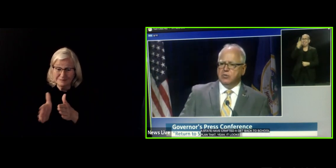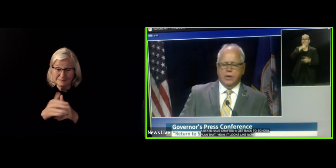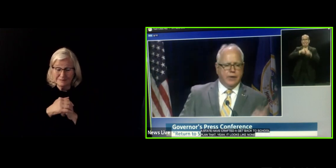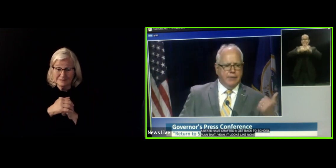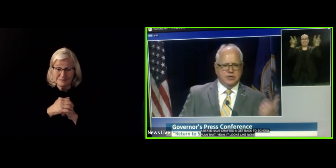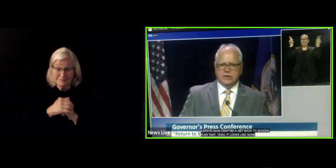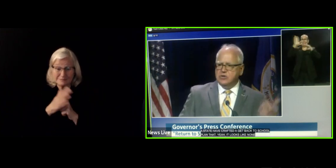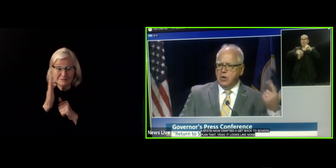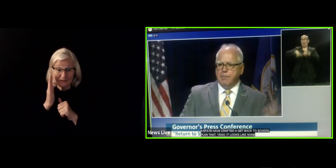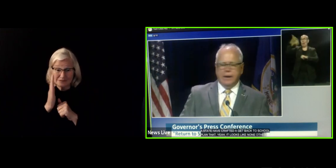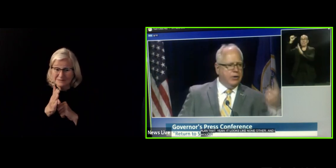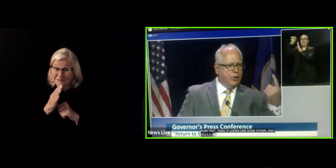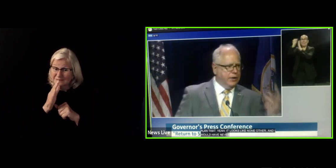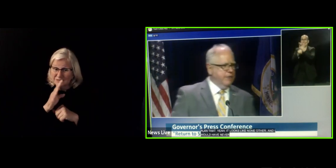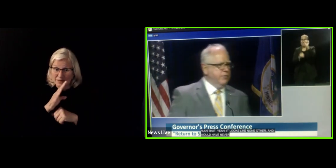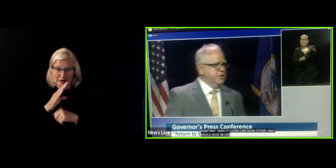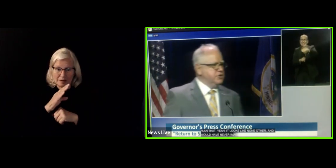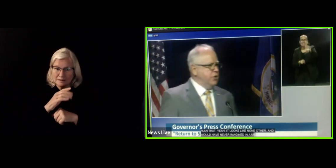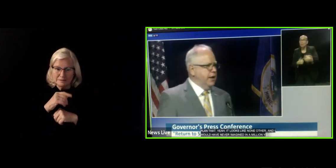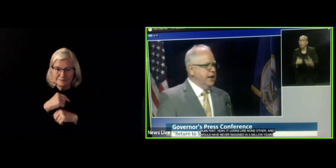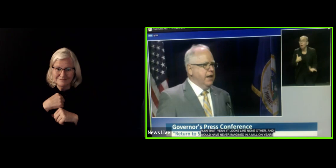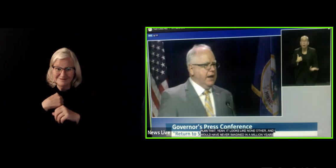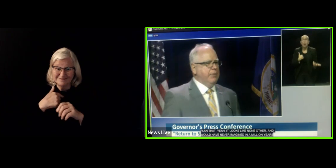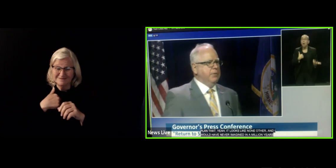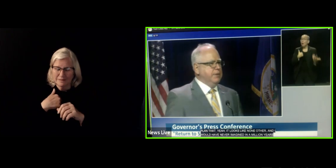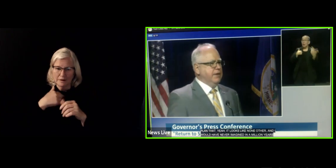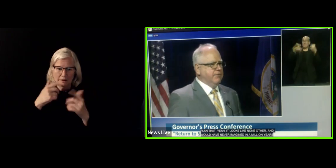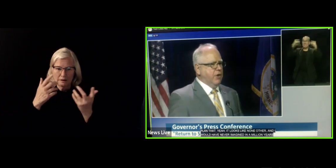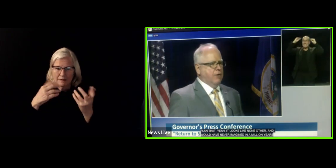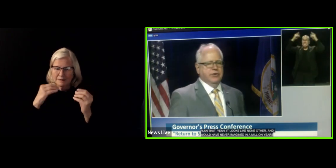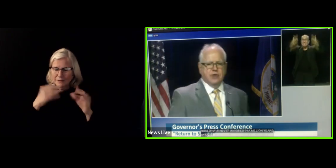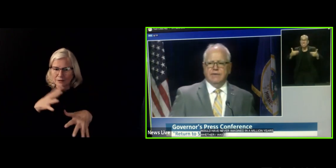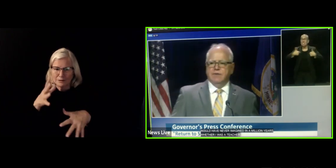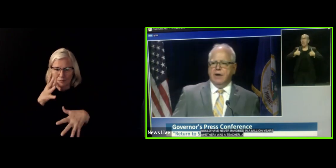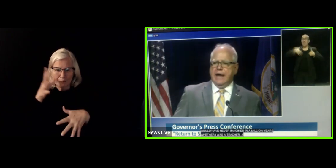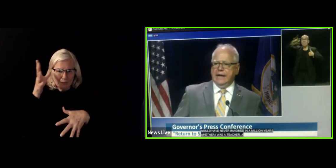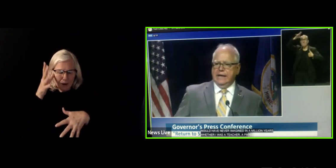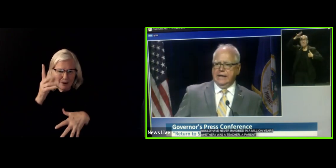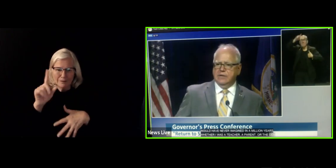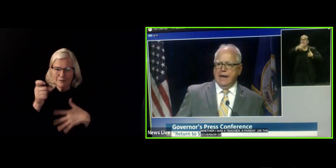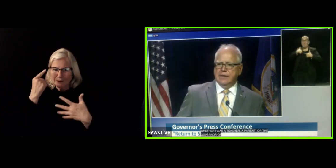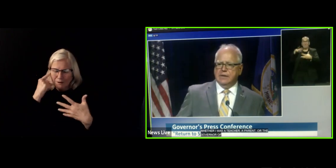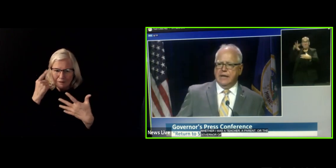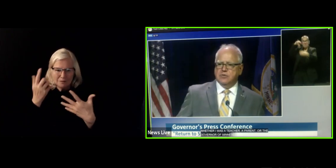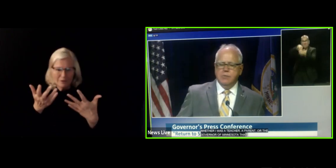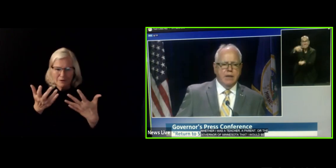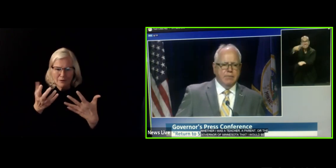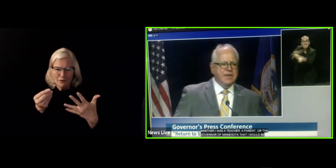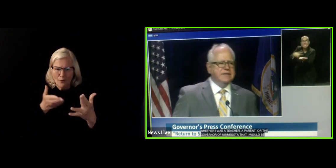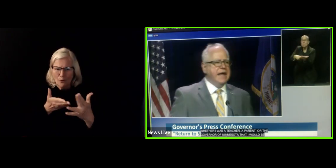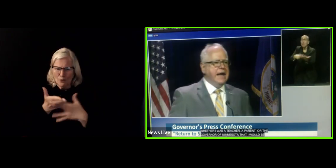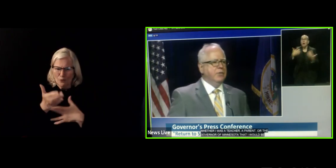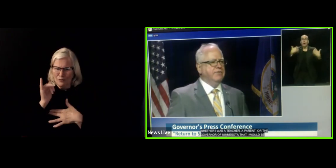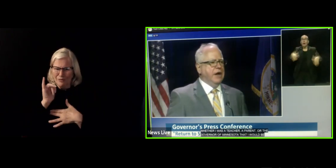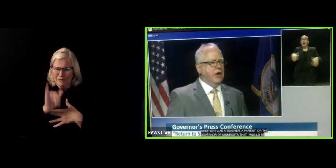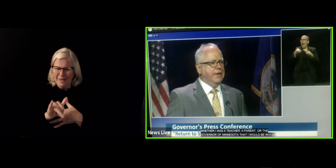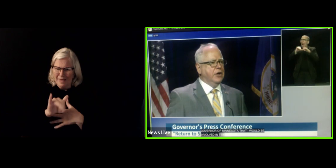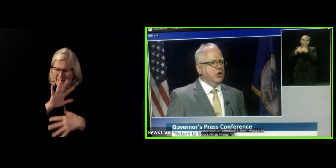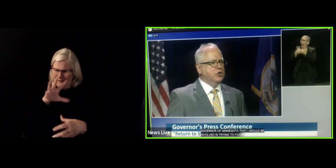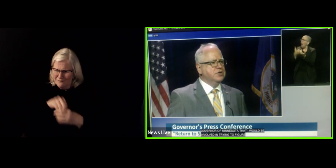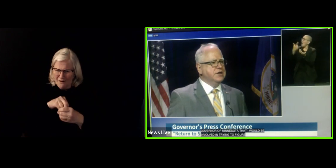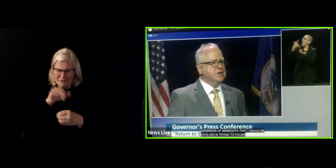years, whether I was a teacher, a parent, or the governor of Minnesota, that I would be involved in trying to figure out how to get kids back in the classroom. But that's the hand we've dealt.